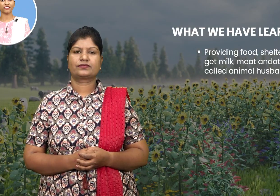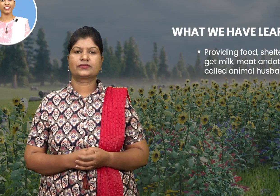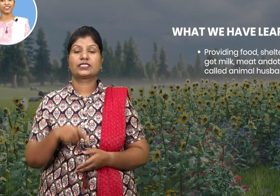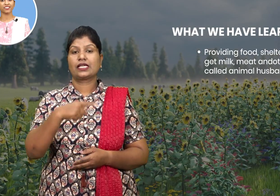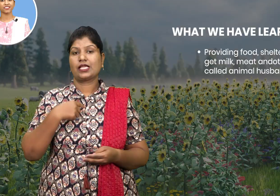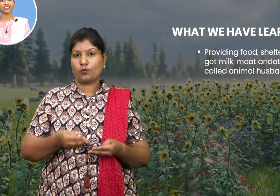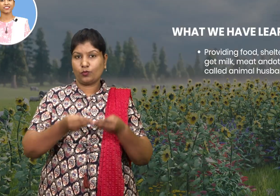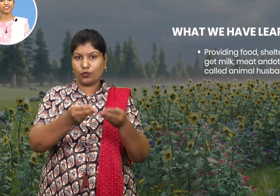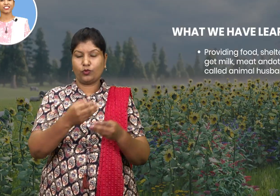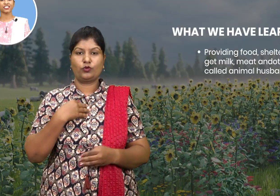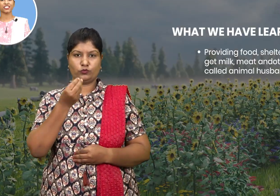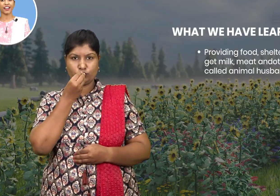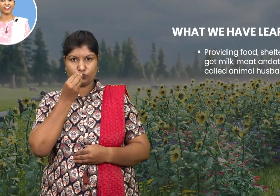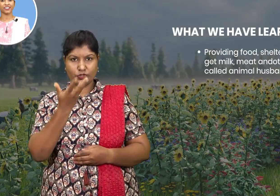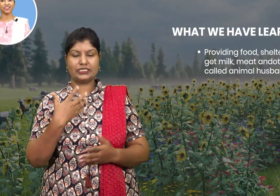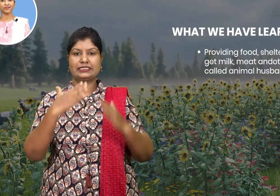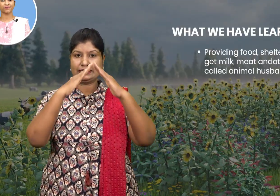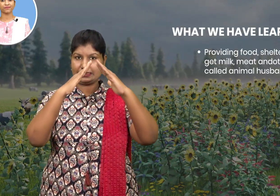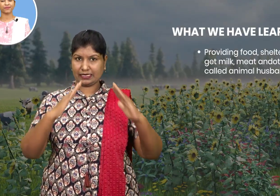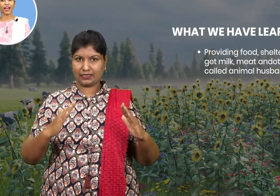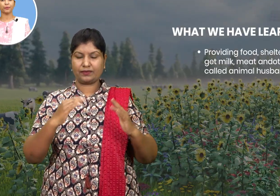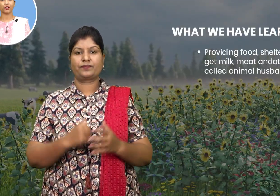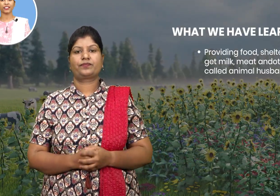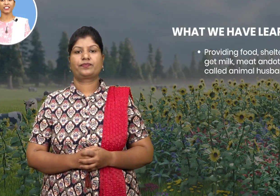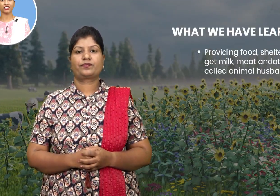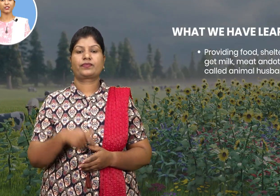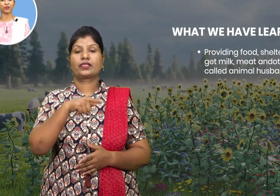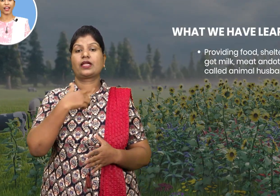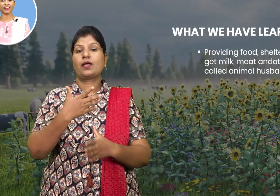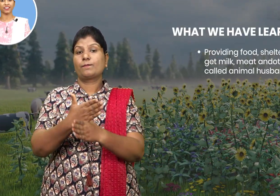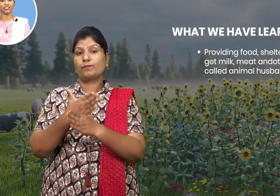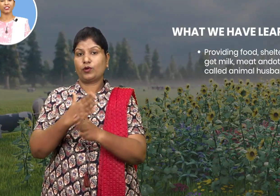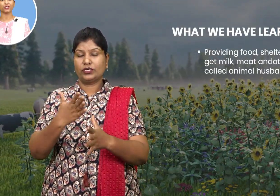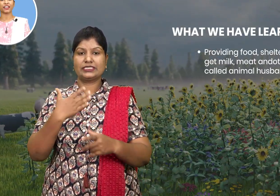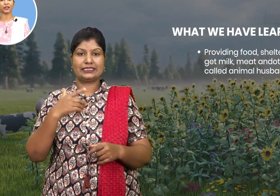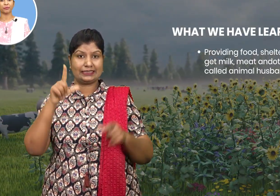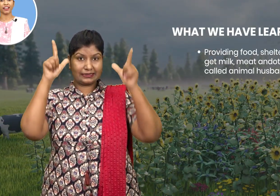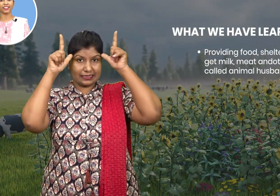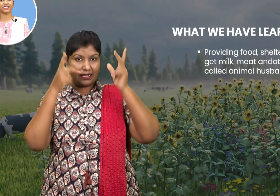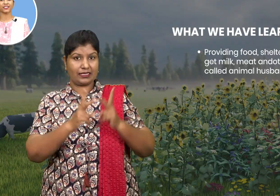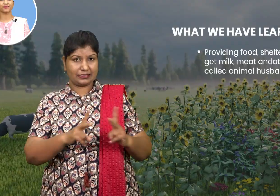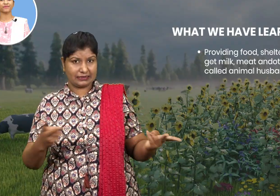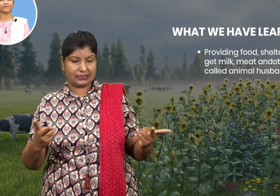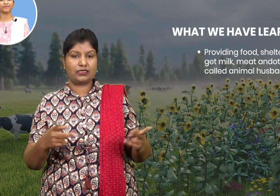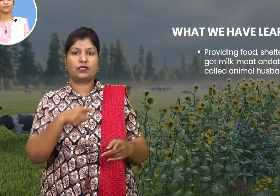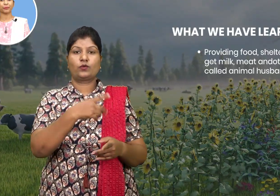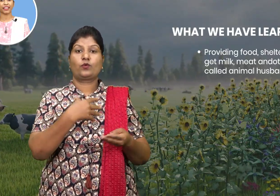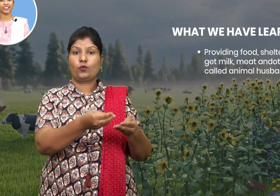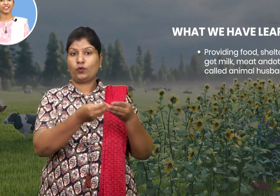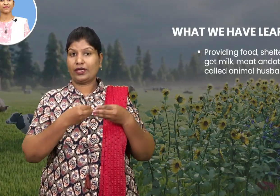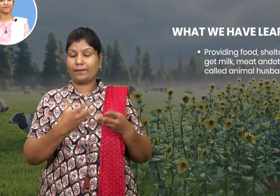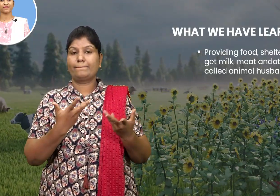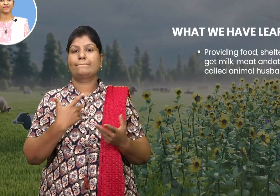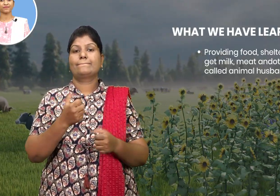providing food, shelter, and protection to cattle to get milk,